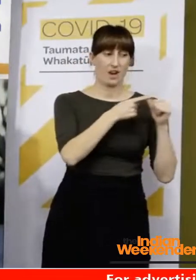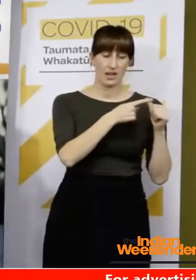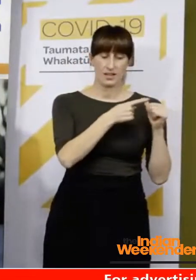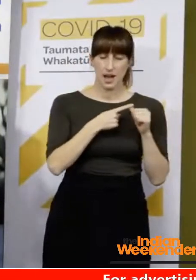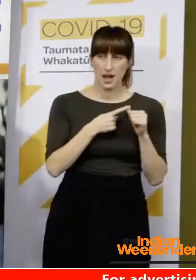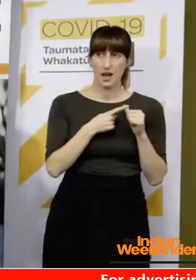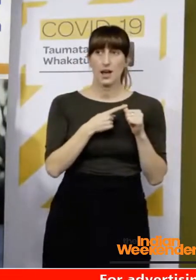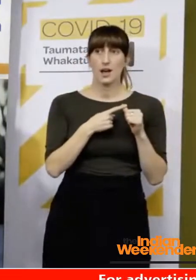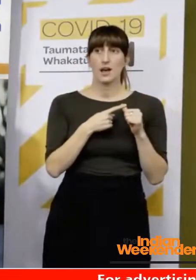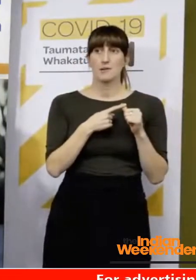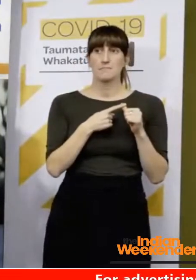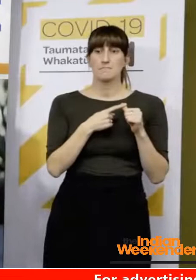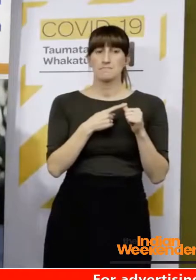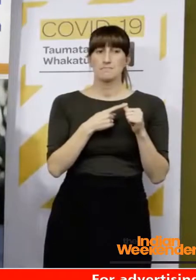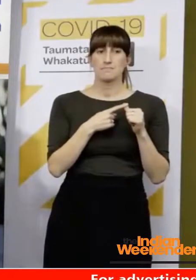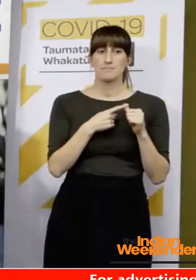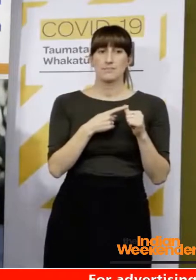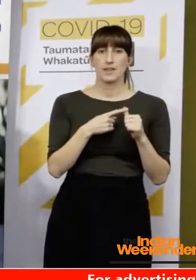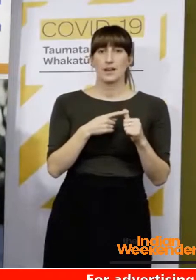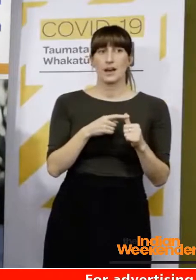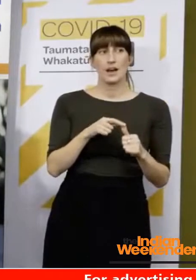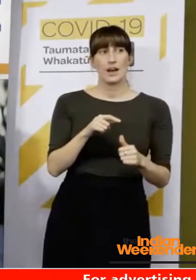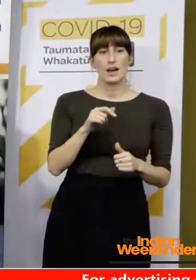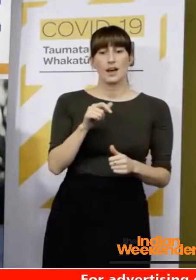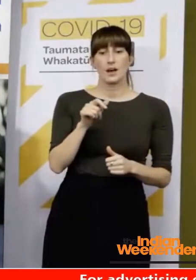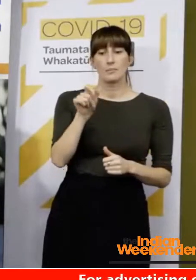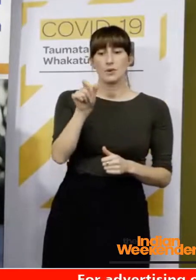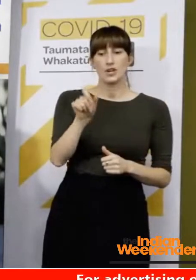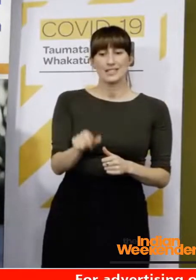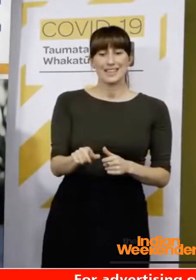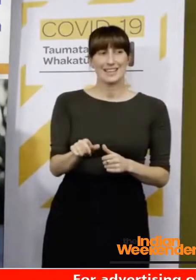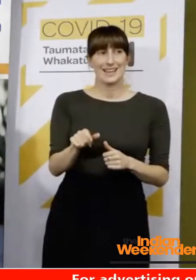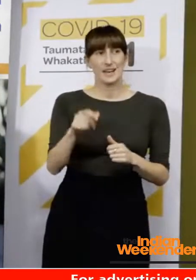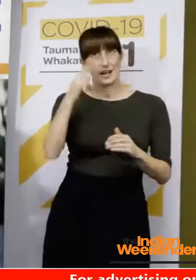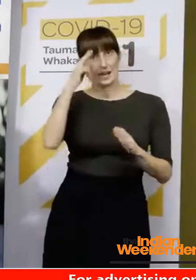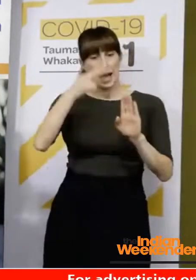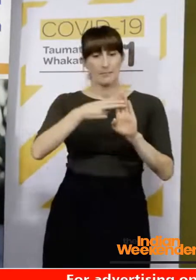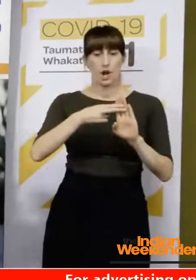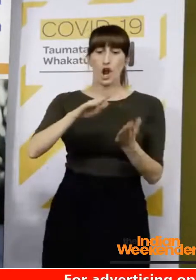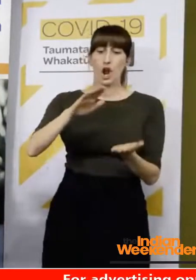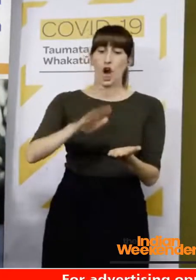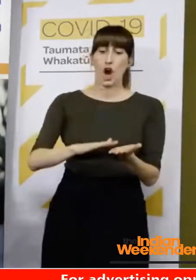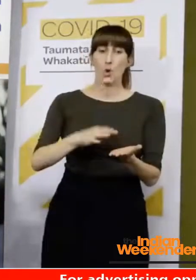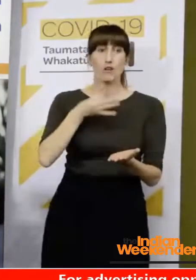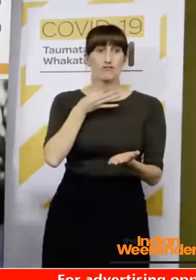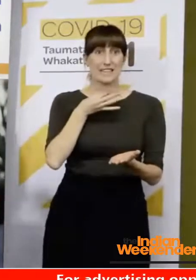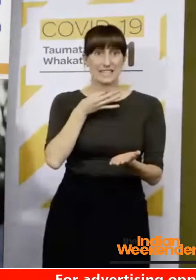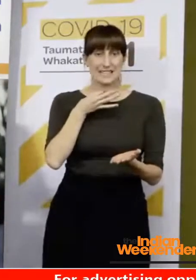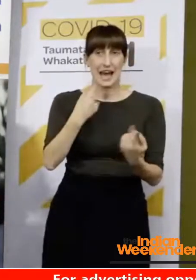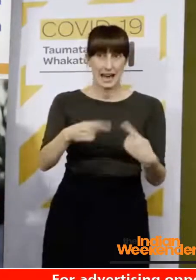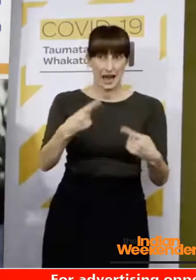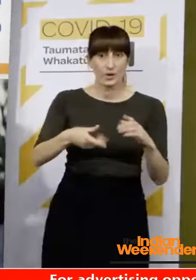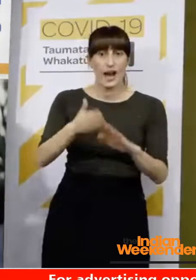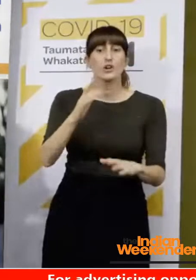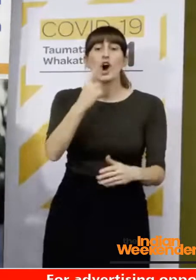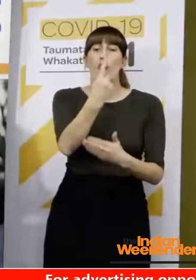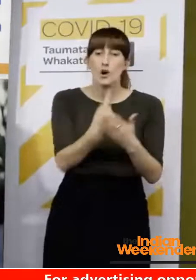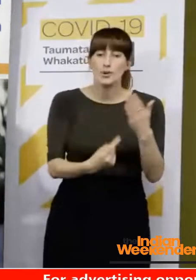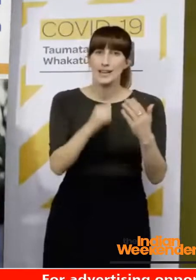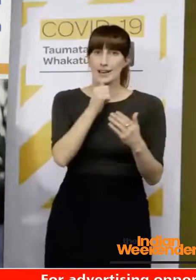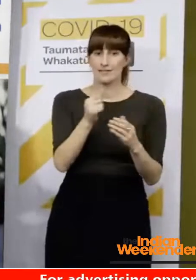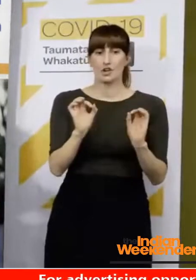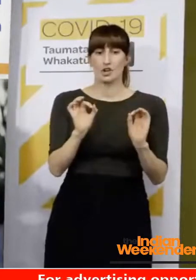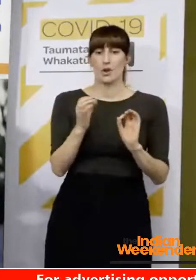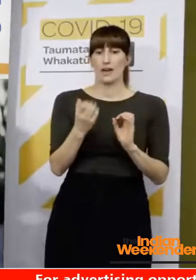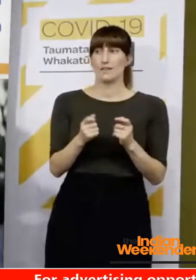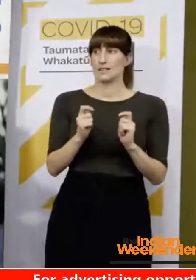opinion, road, someone but was not deemed to be anyway, low it is risk what it is. unless they had Indeed. returned a So negative what is test, the as well experience as- like in the as well hotels as in the terms health of check. social Some of them were not distancing, tested, the that's right,